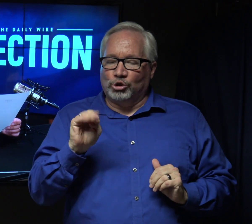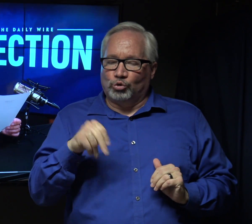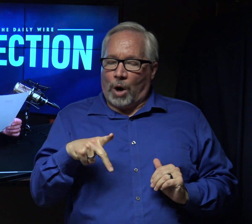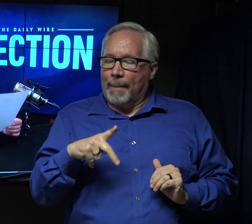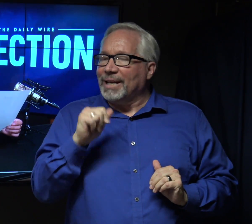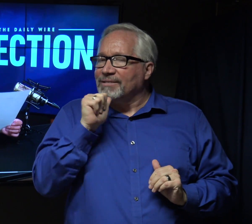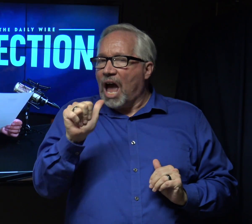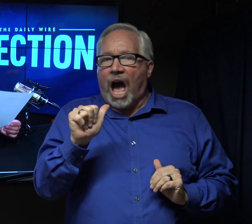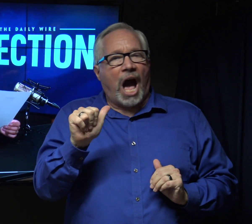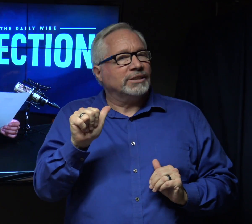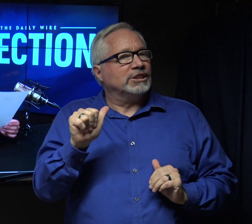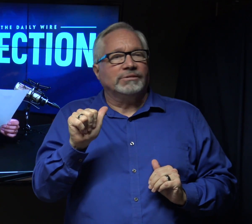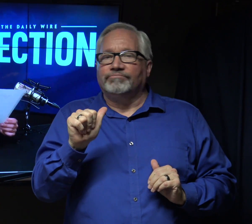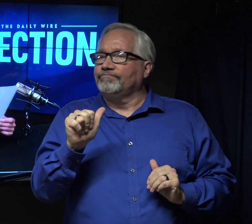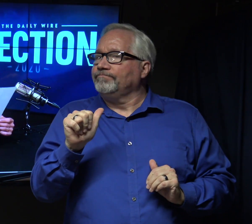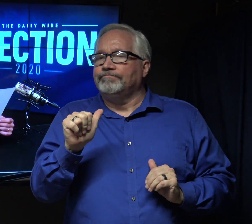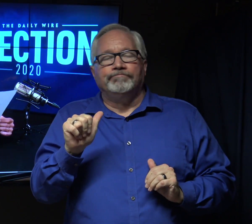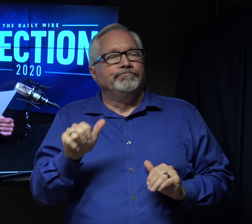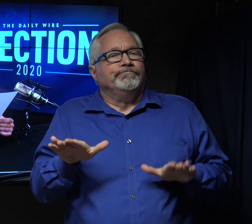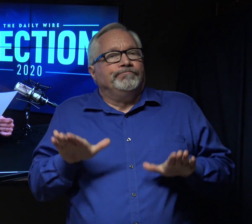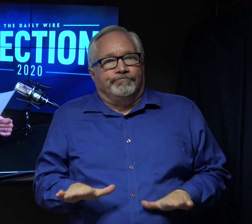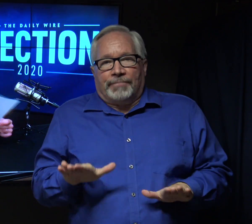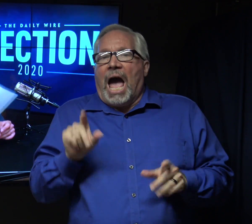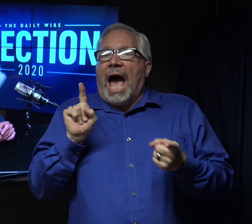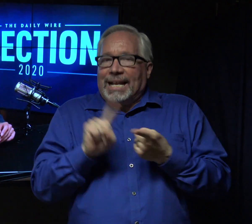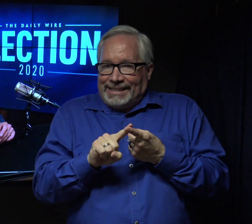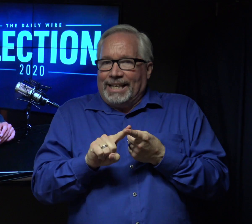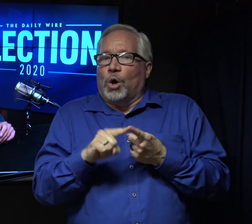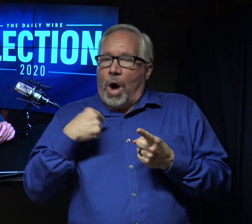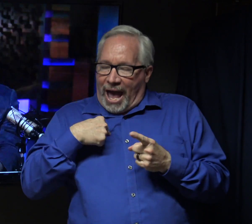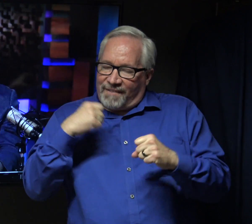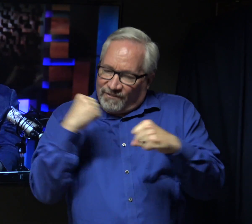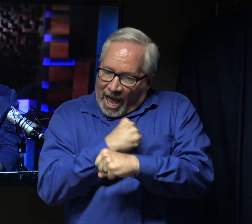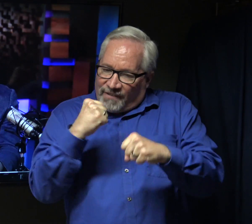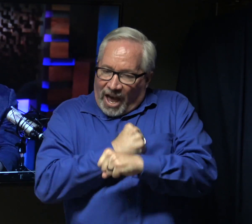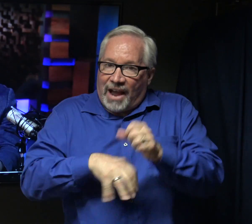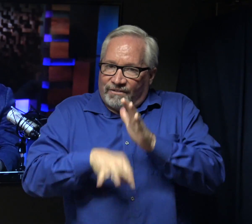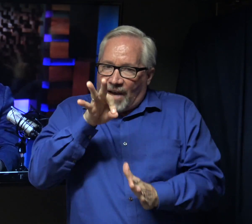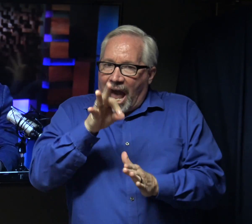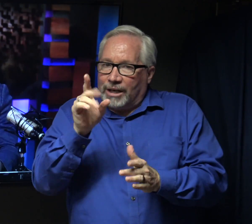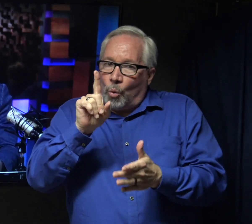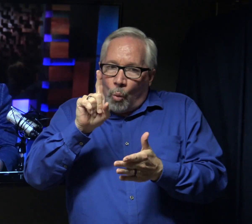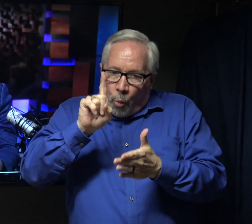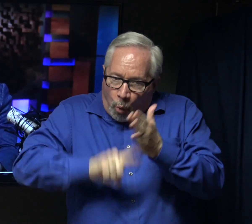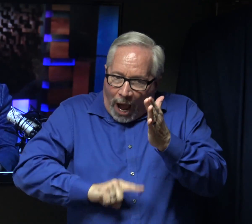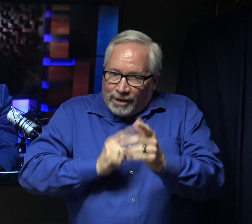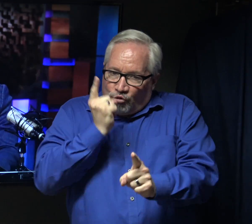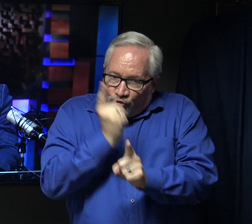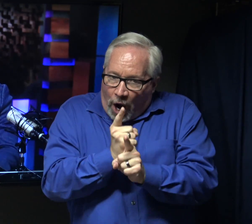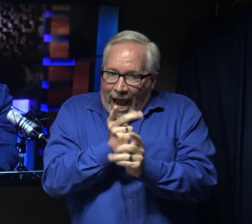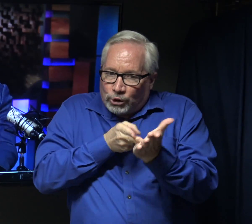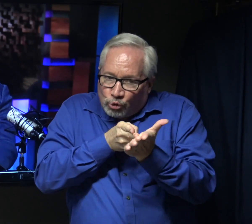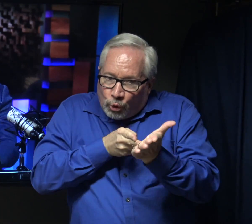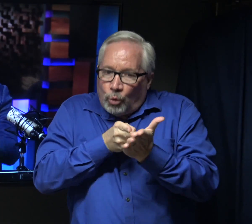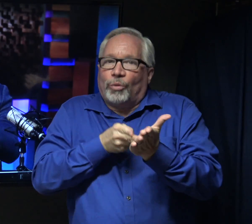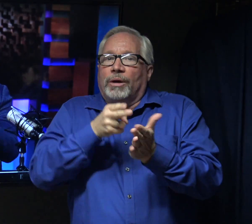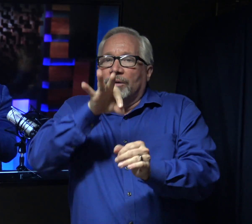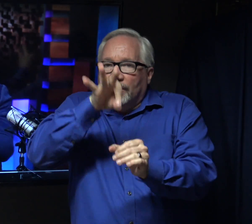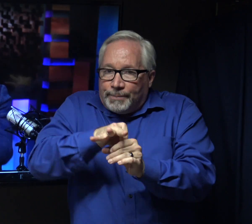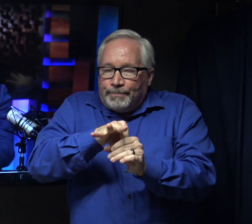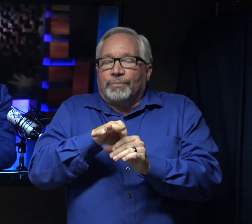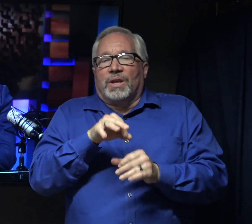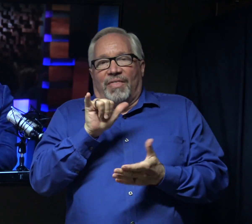honest vote count they deserve and that democracy demands. That is the statement from President Trump. There was another statement